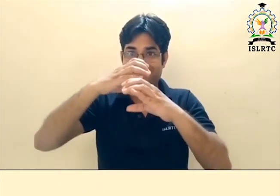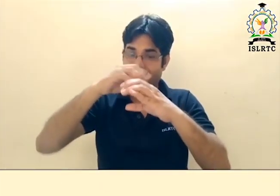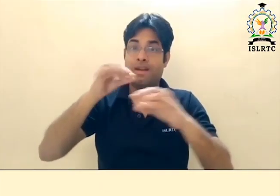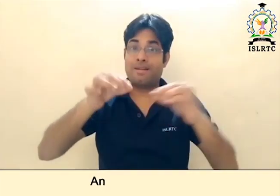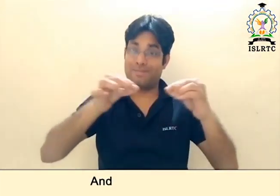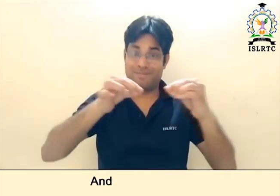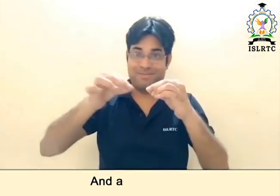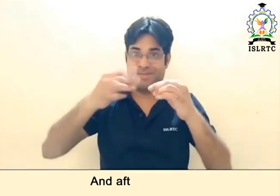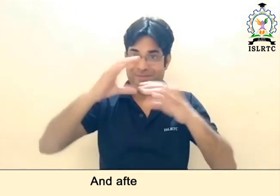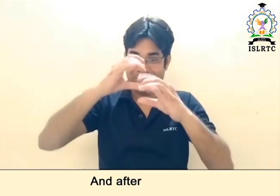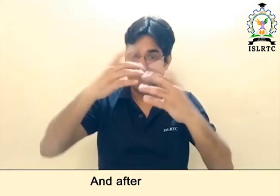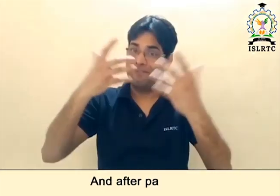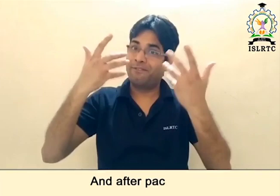And after packing